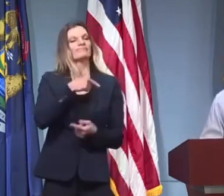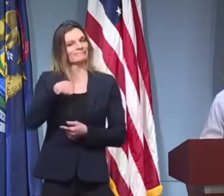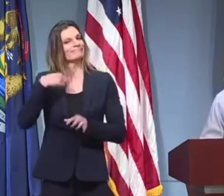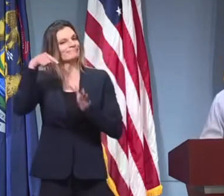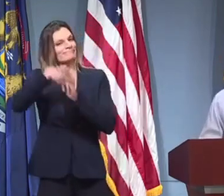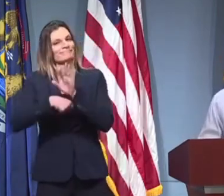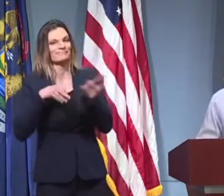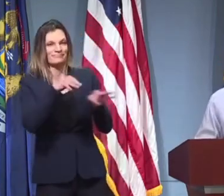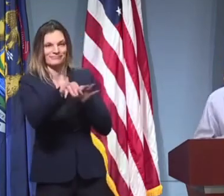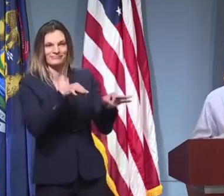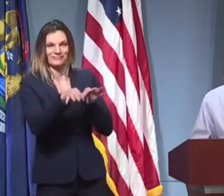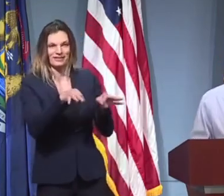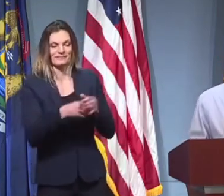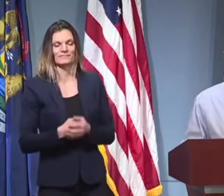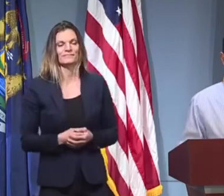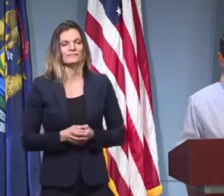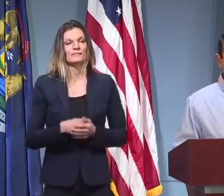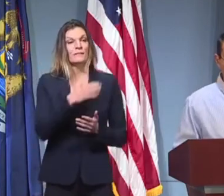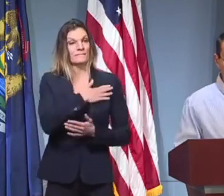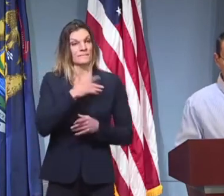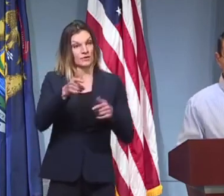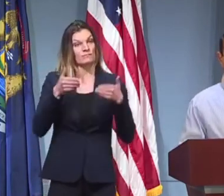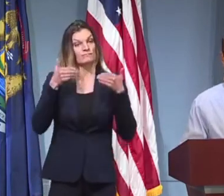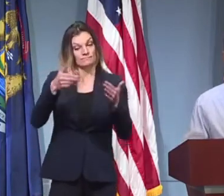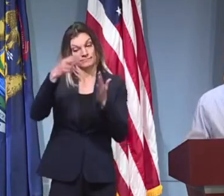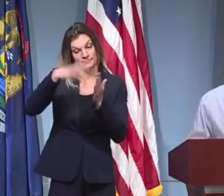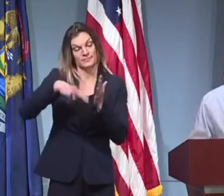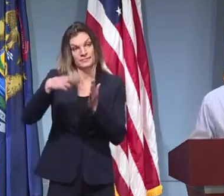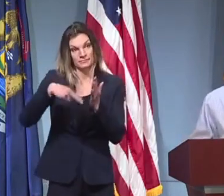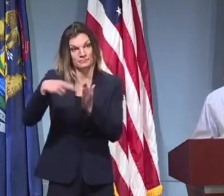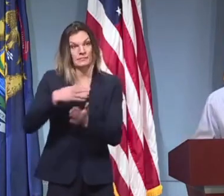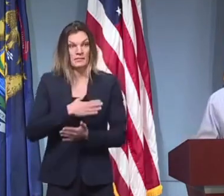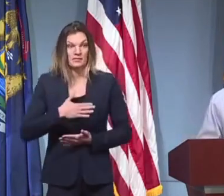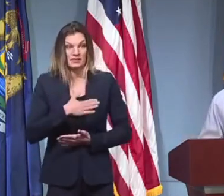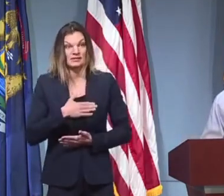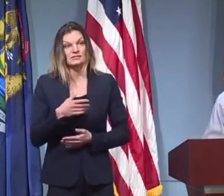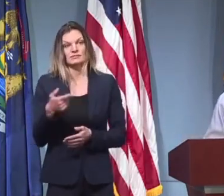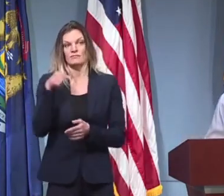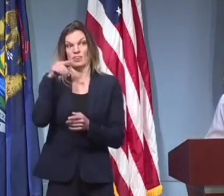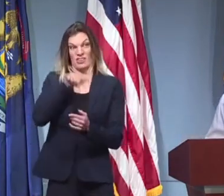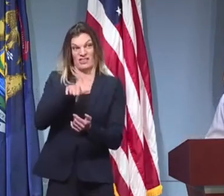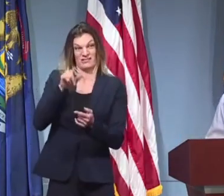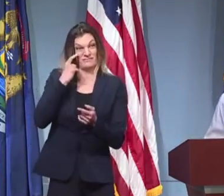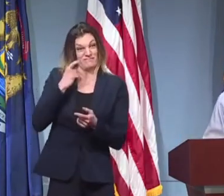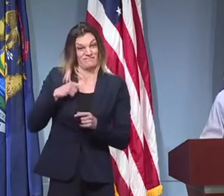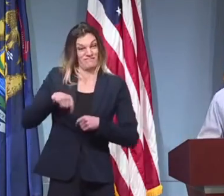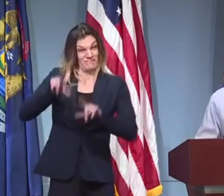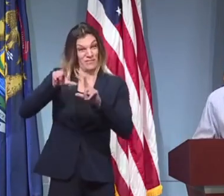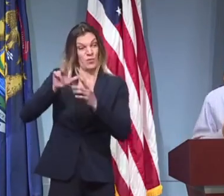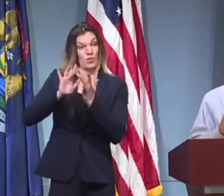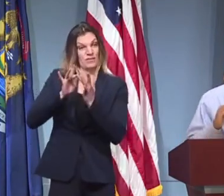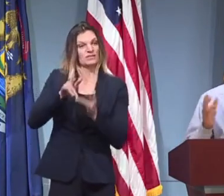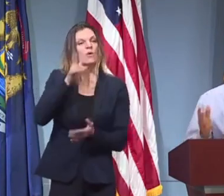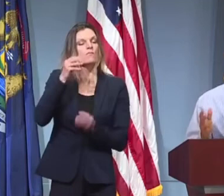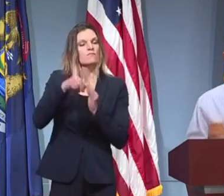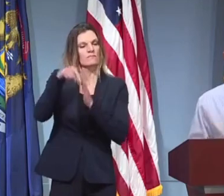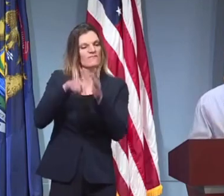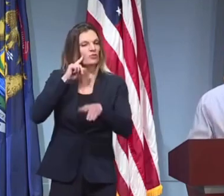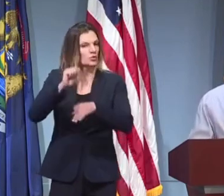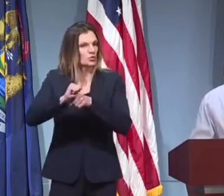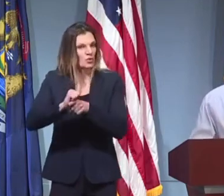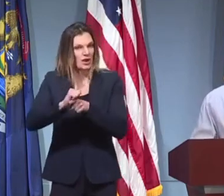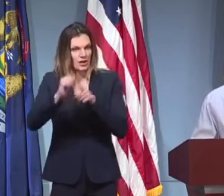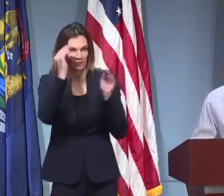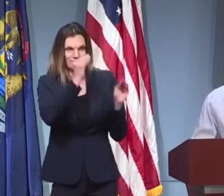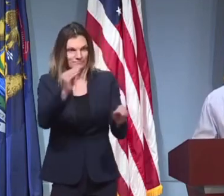other guidelines, you should review these MIOSHA materials for additional required training components. In addition to those resources,